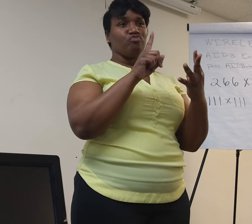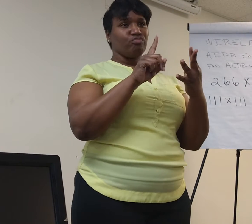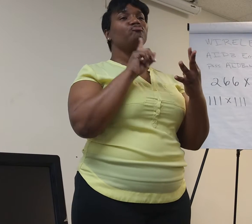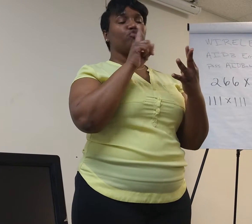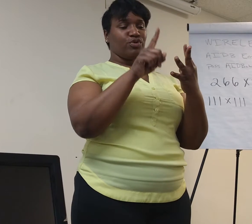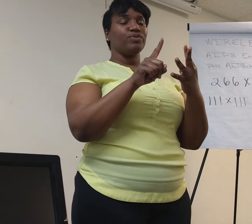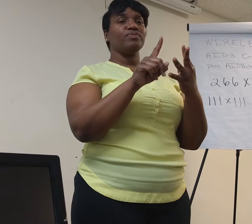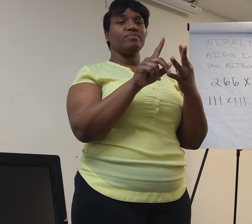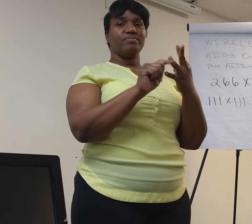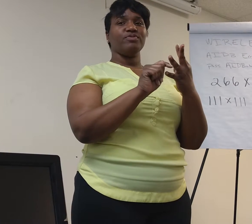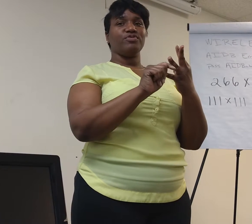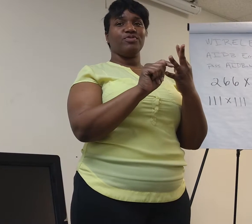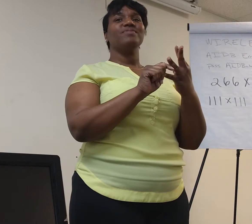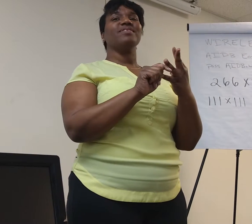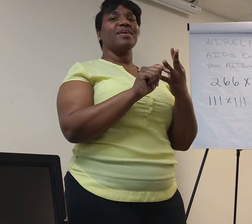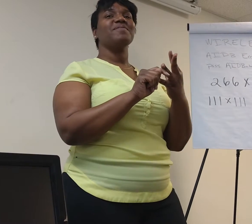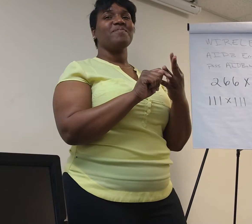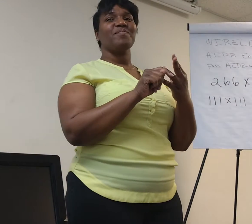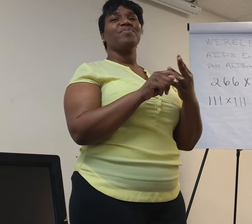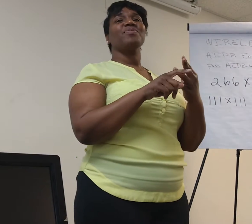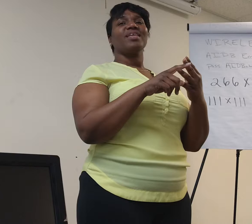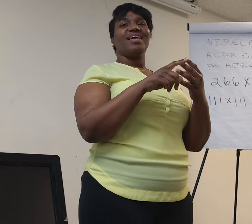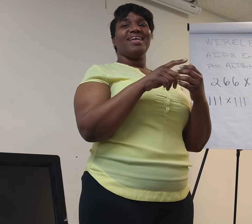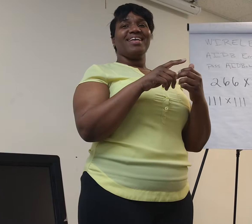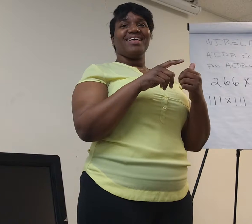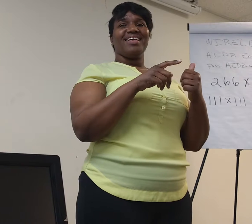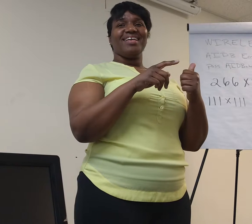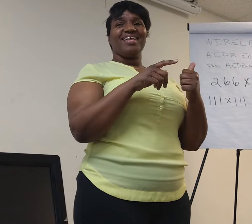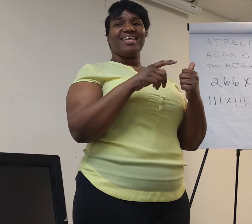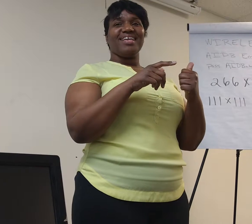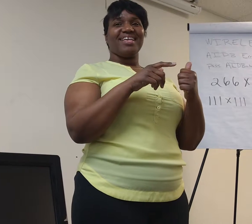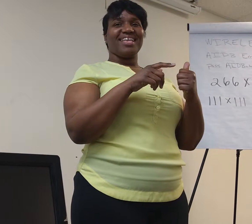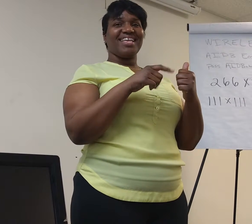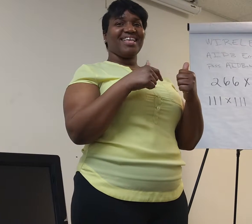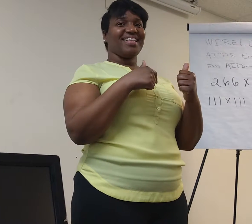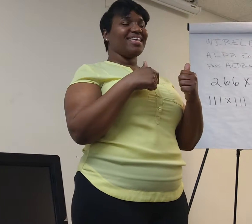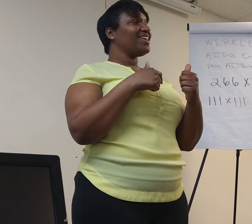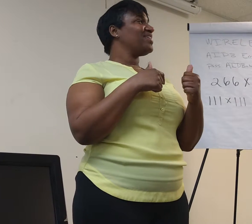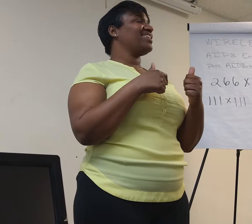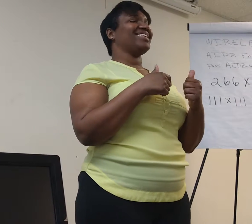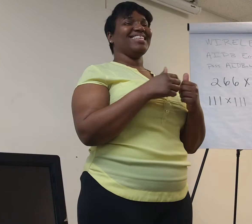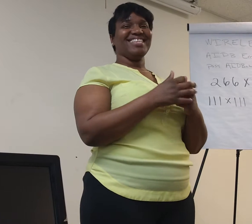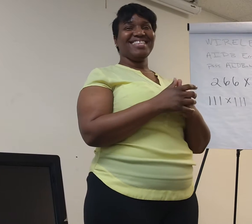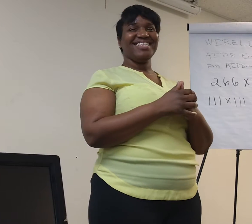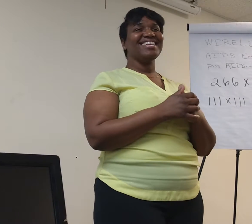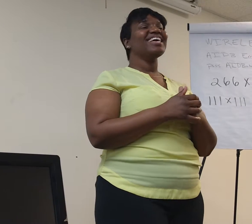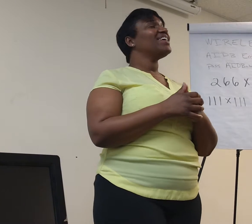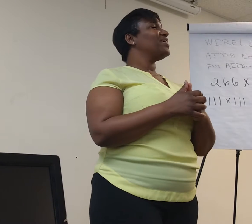got, no, 180 is the high temp dish machine. 171 is just heat sanitizing in the sink.